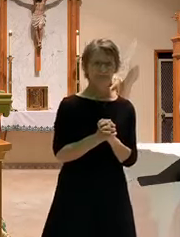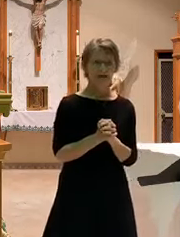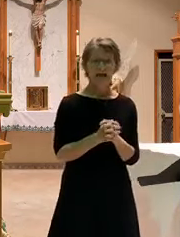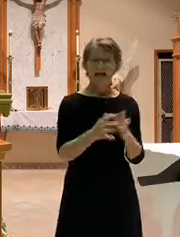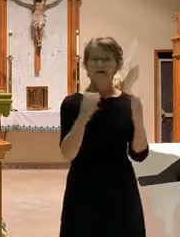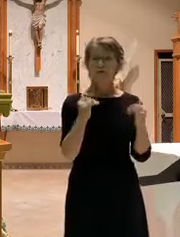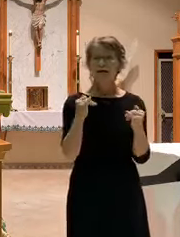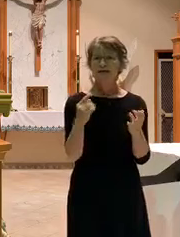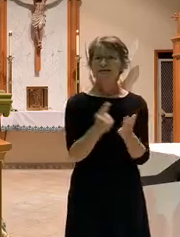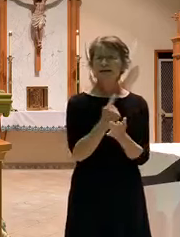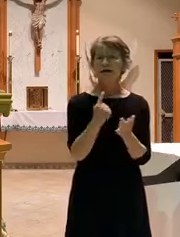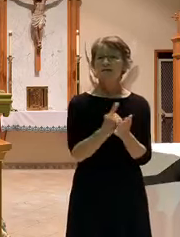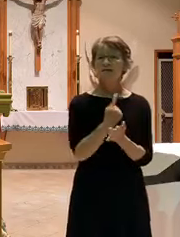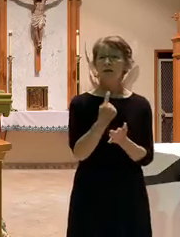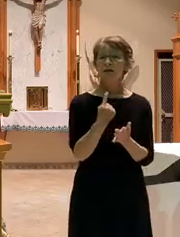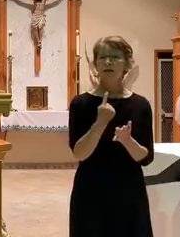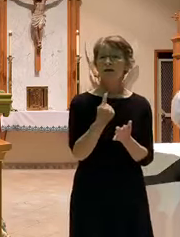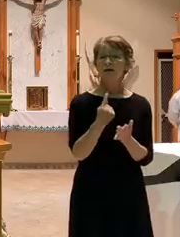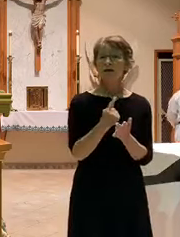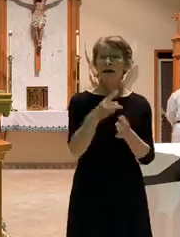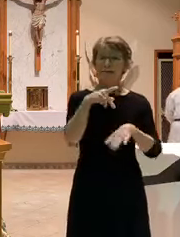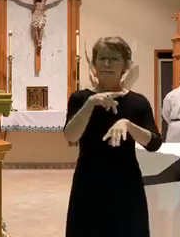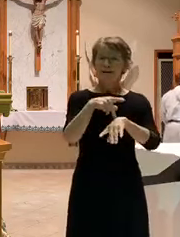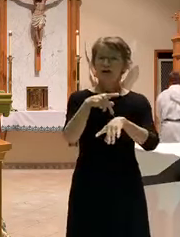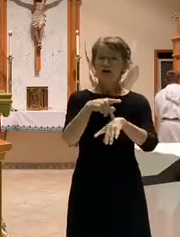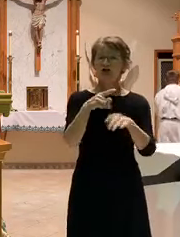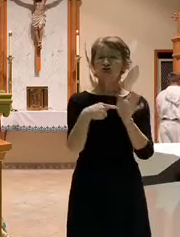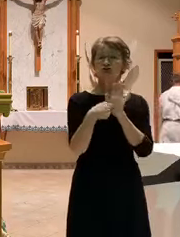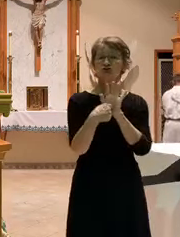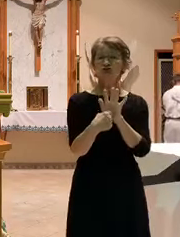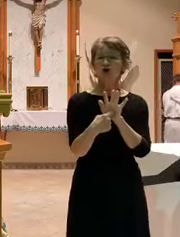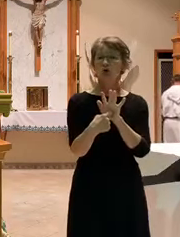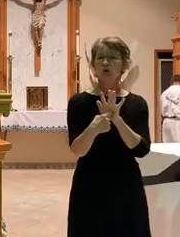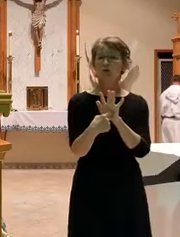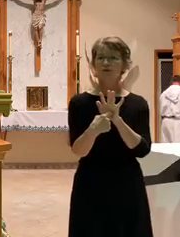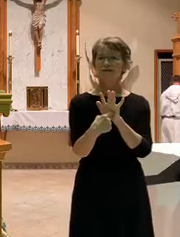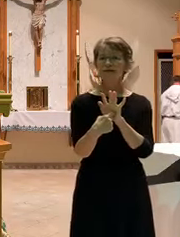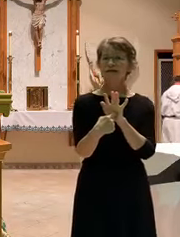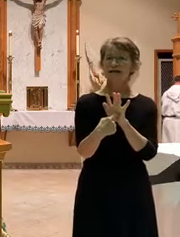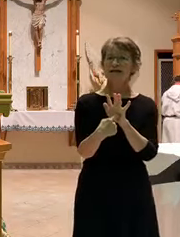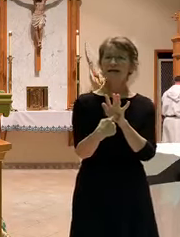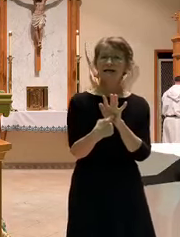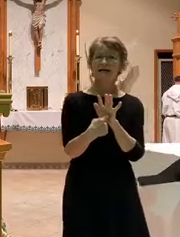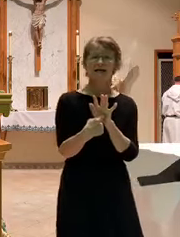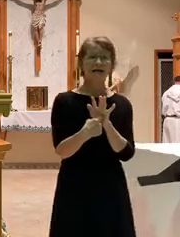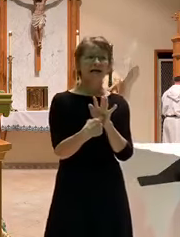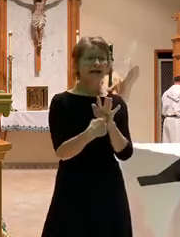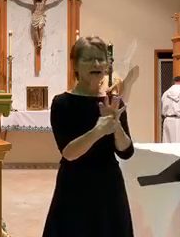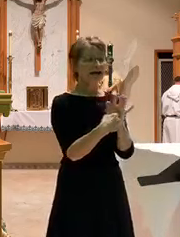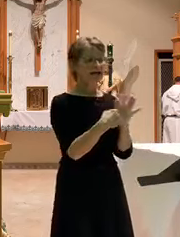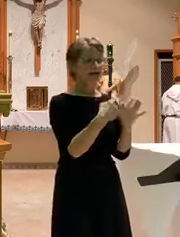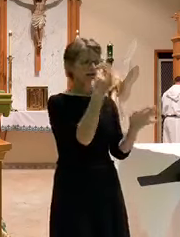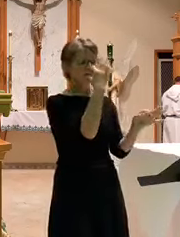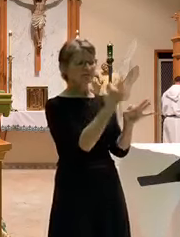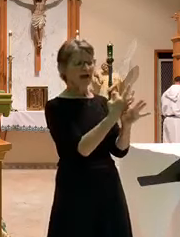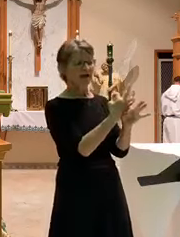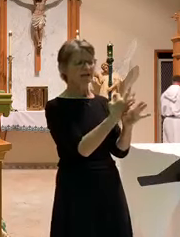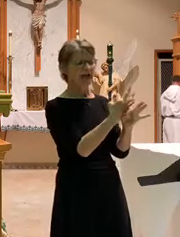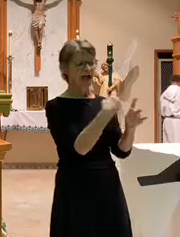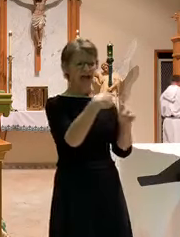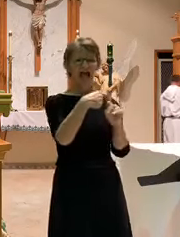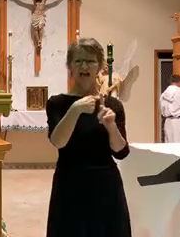In today's gospel, Peter shows both his impulsiveness and his inconsistency,